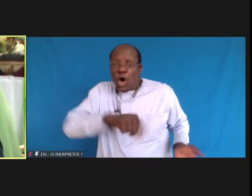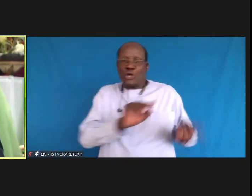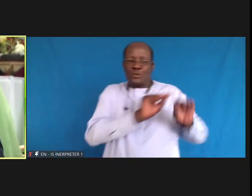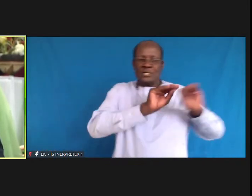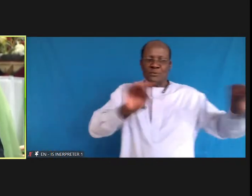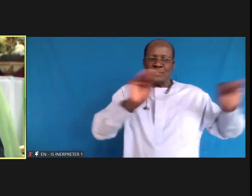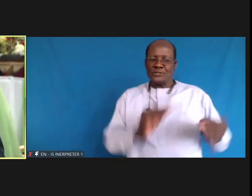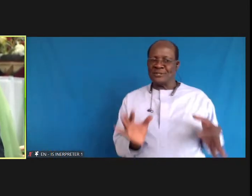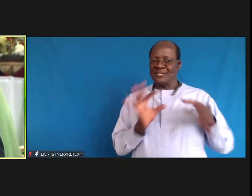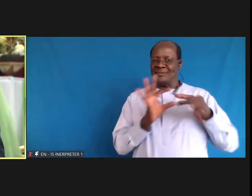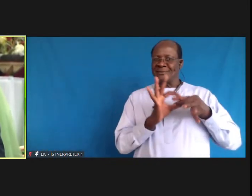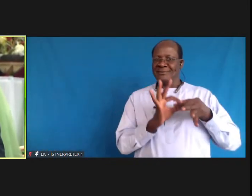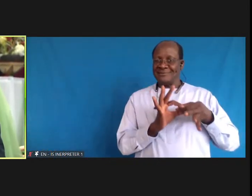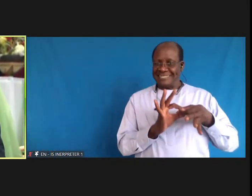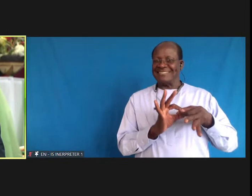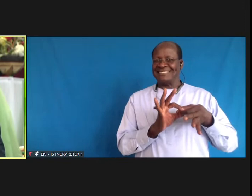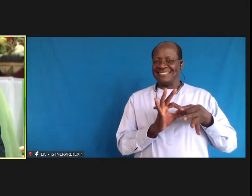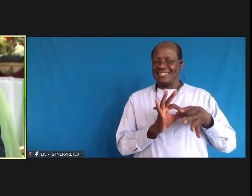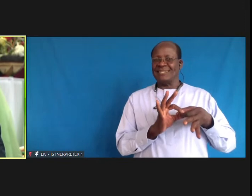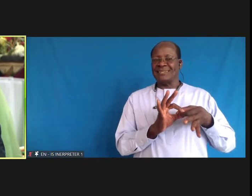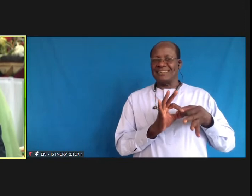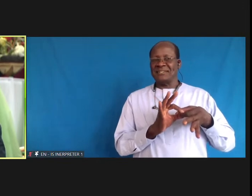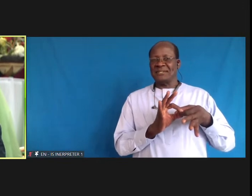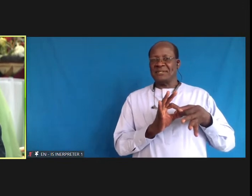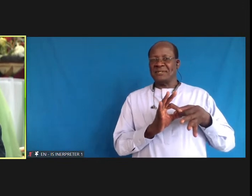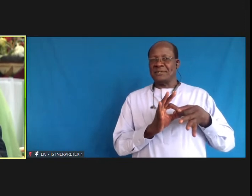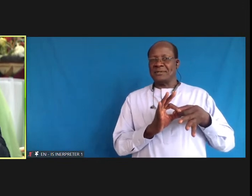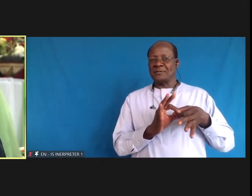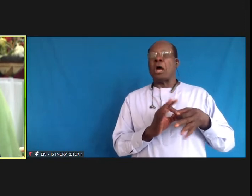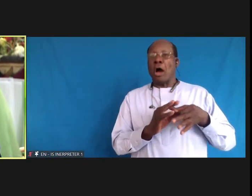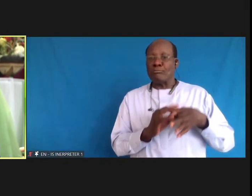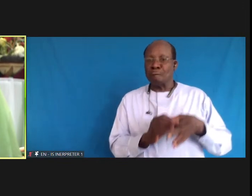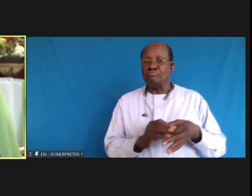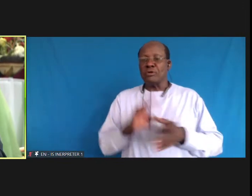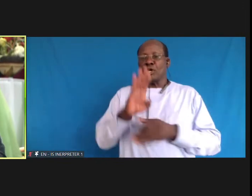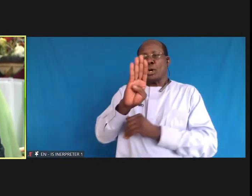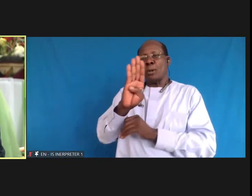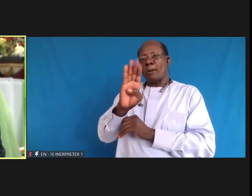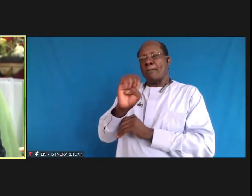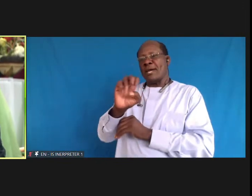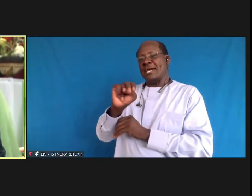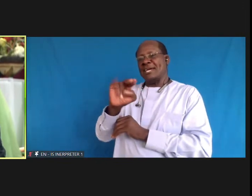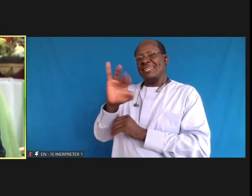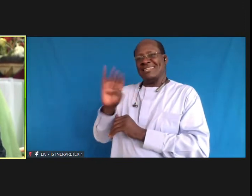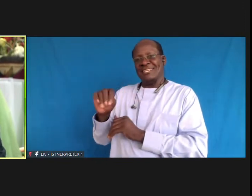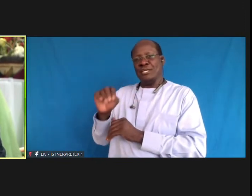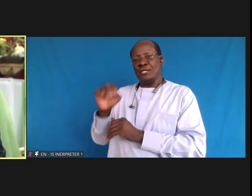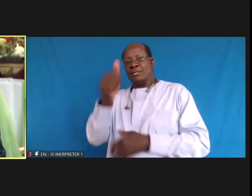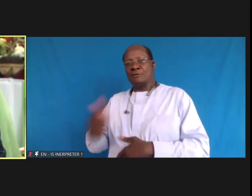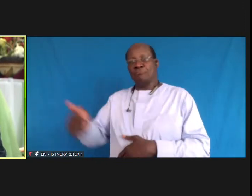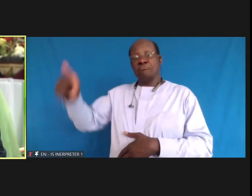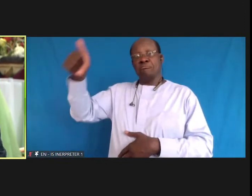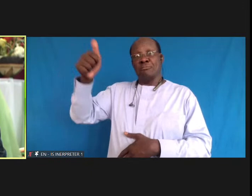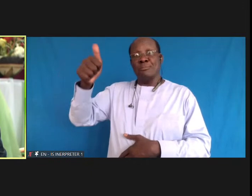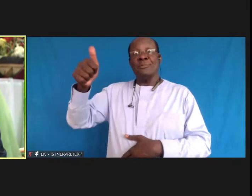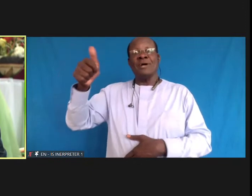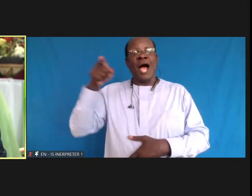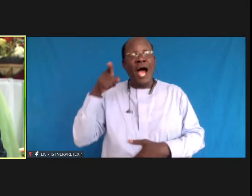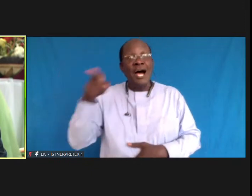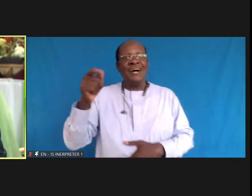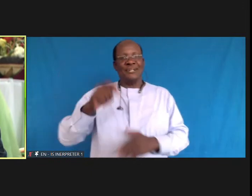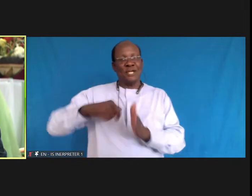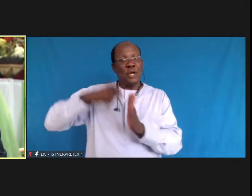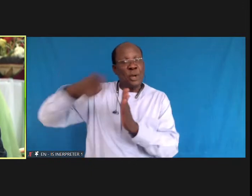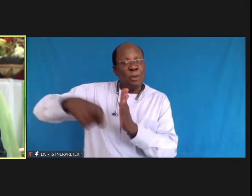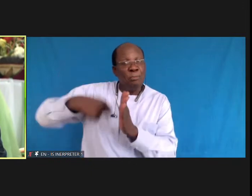raised by the mayors of Benin on the action taking on developing program and project to make sure people are educated at